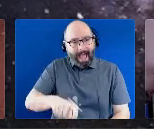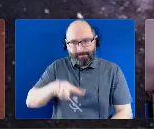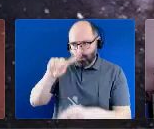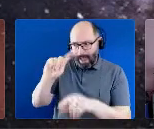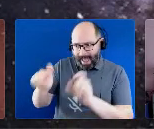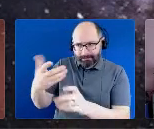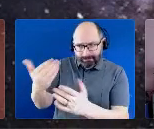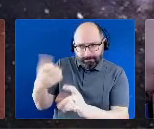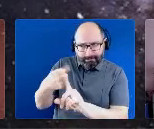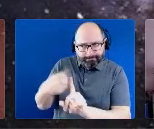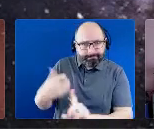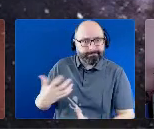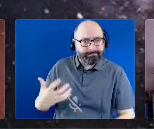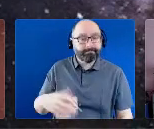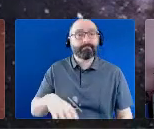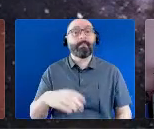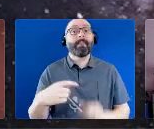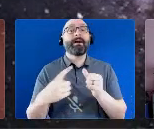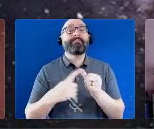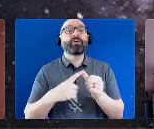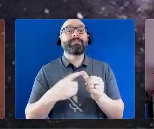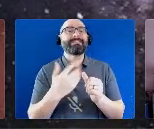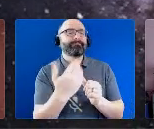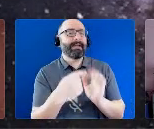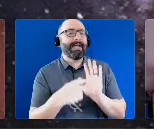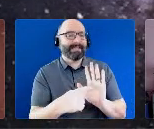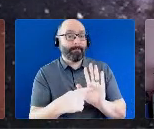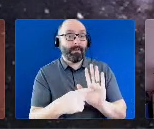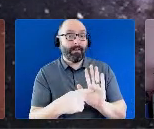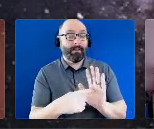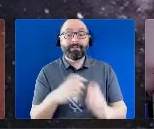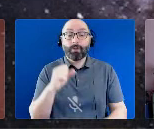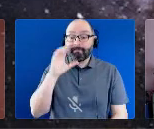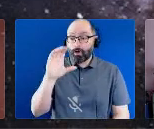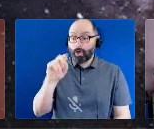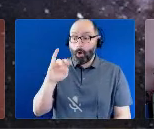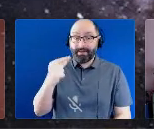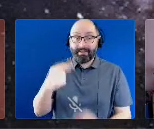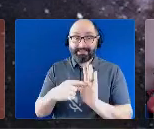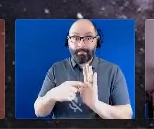The first thing is get an example, for a coding interview where you have to take some input, get some output.